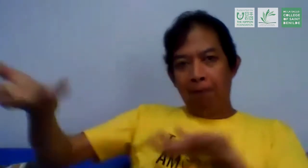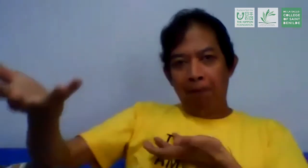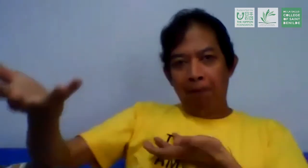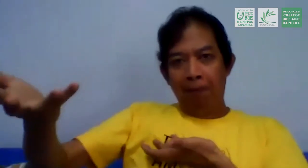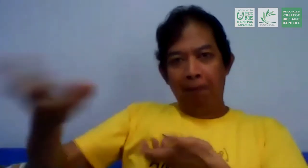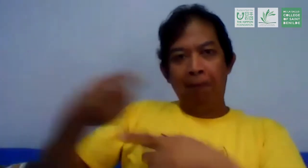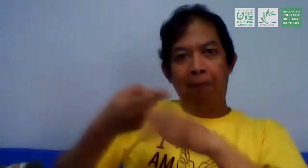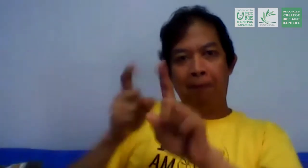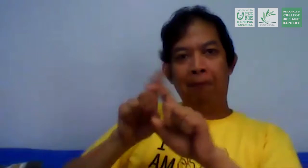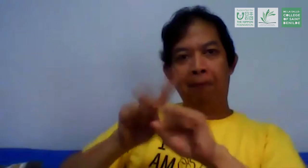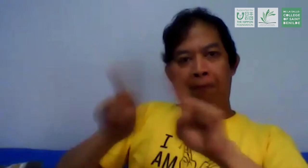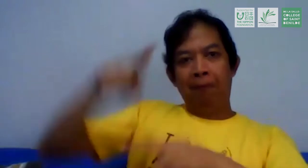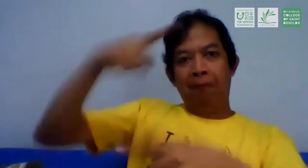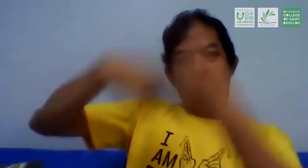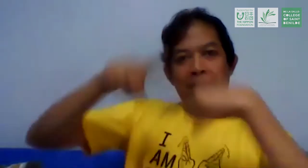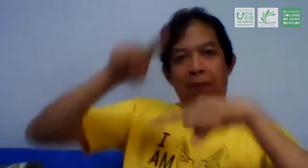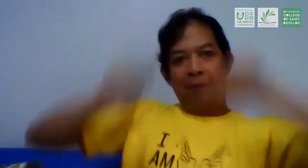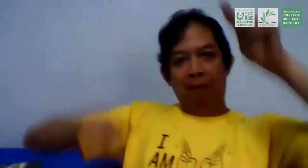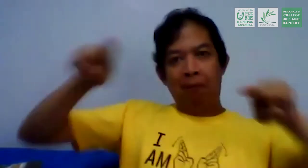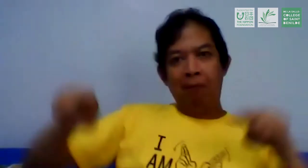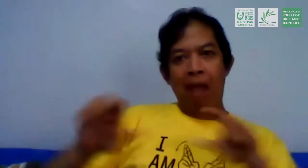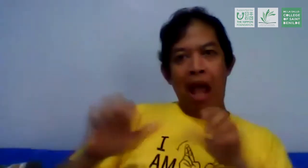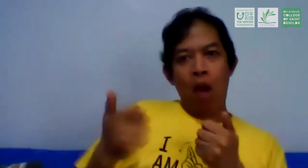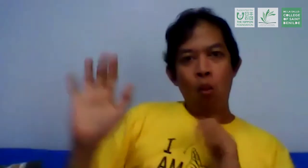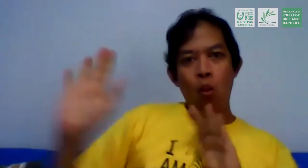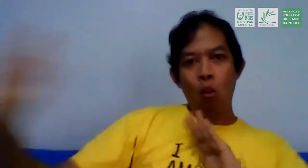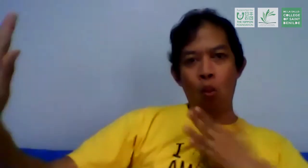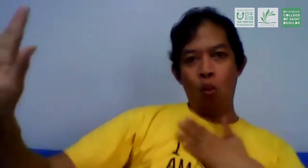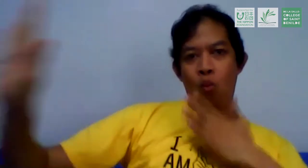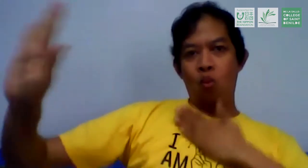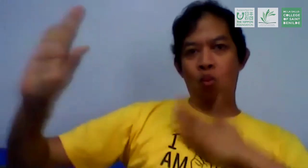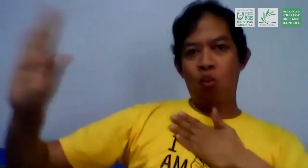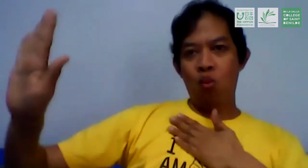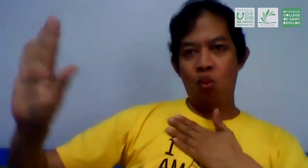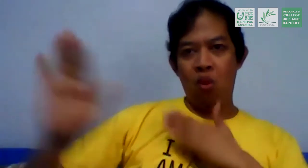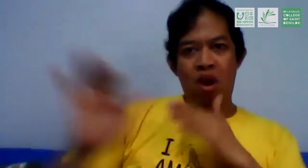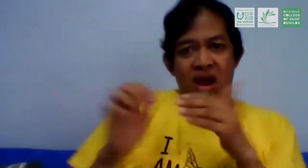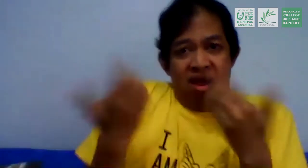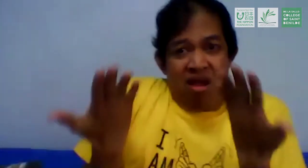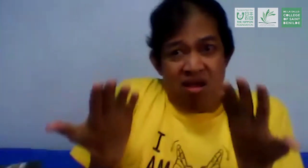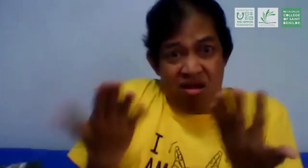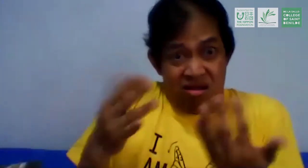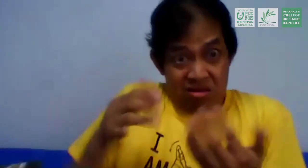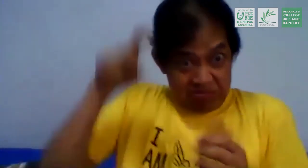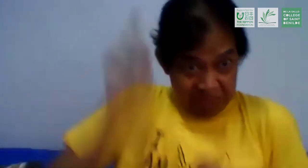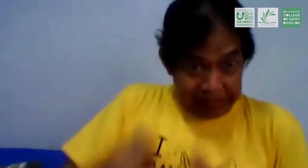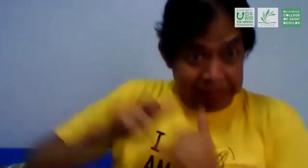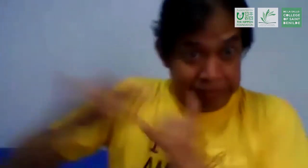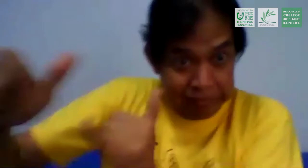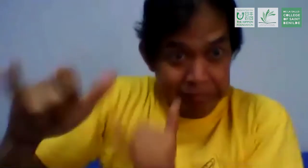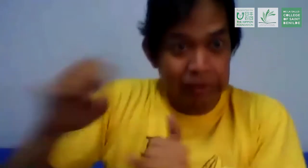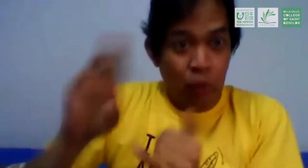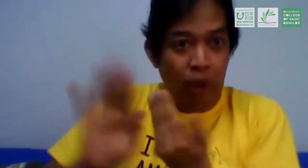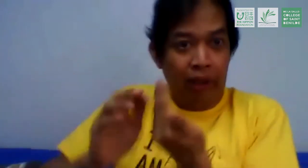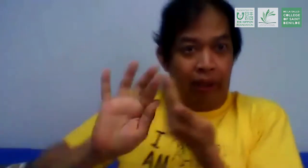And so for me, it was an exchange of learning about sign languages from different areas.